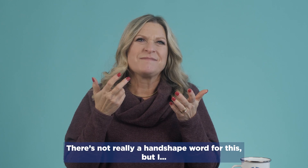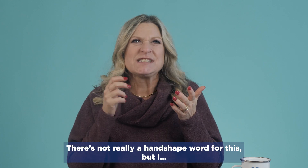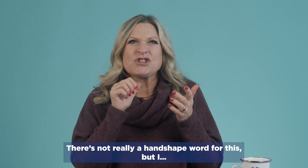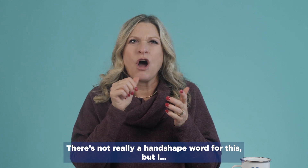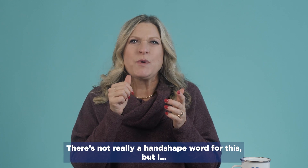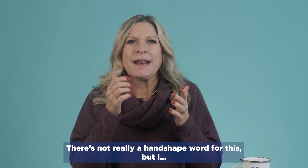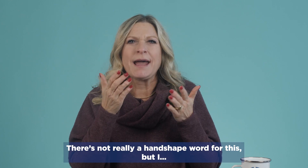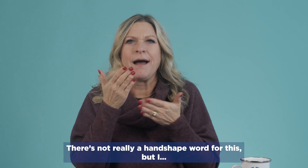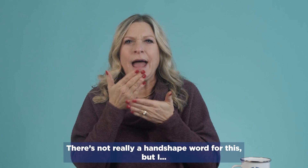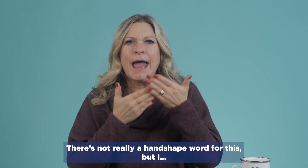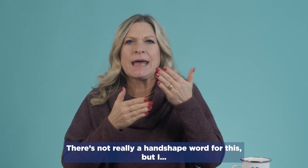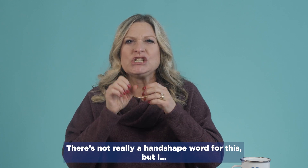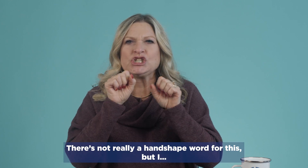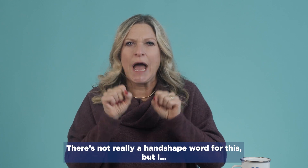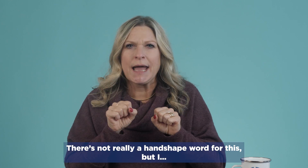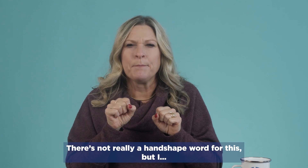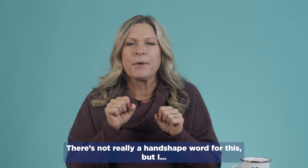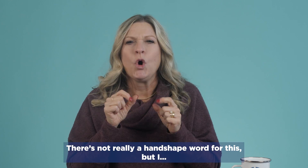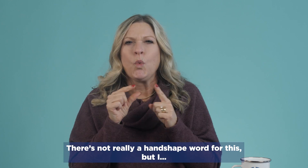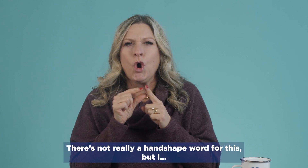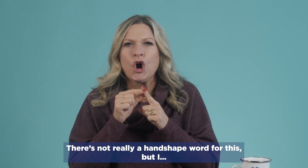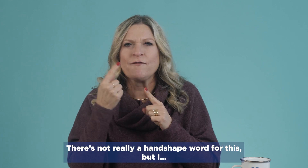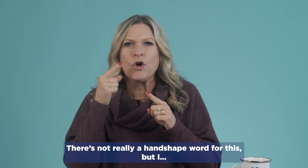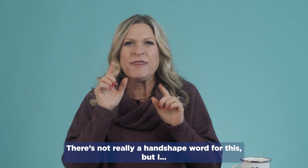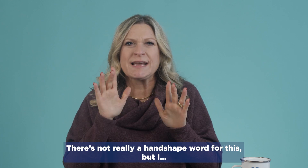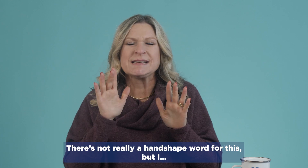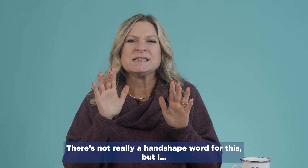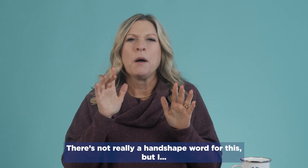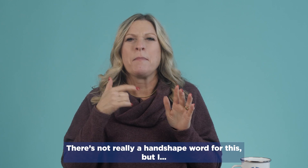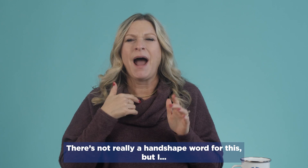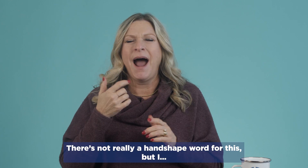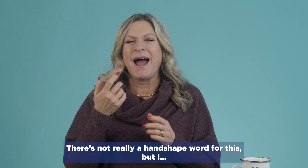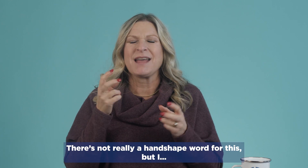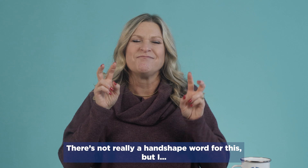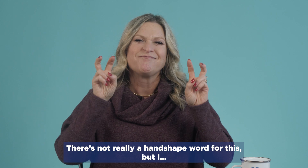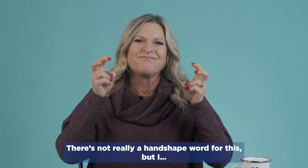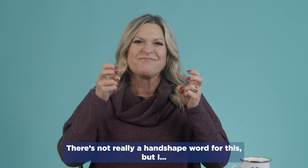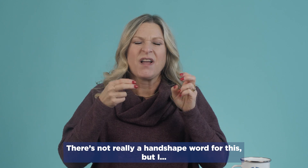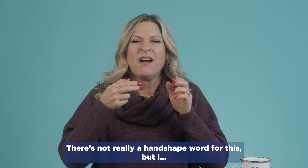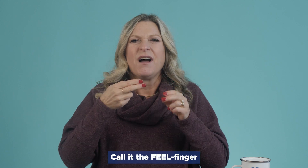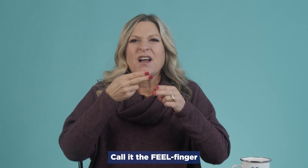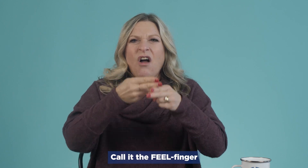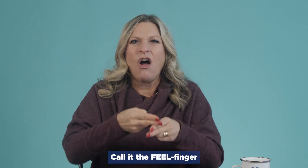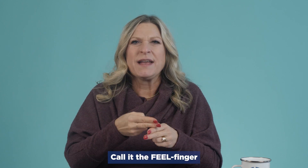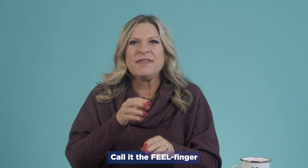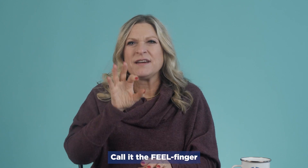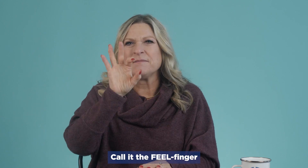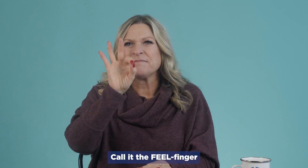it's not really a handshape word for these, but I call it the